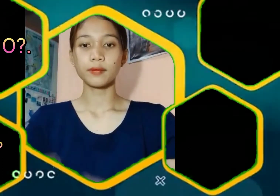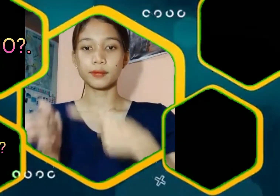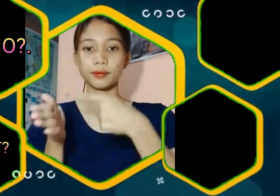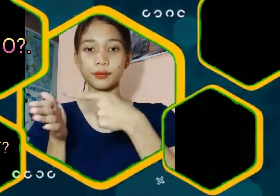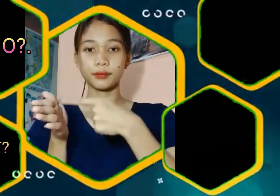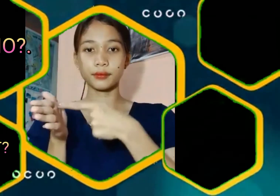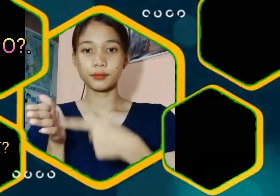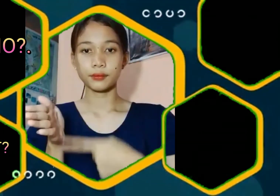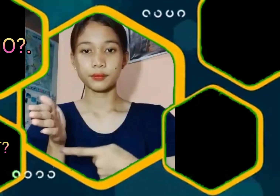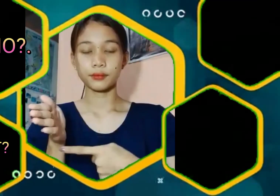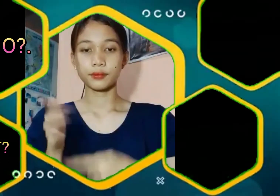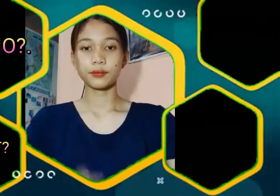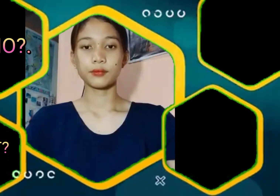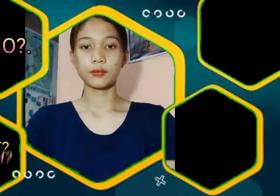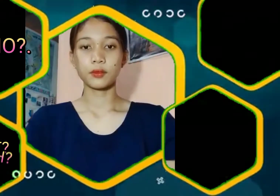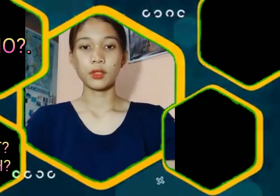what,